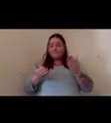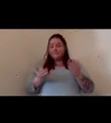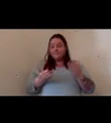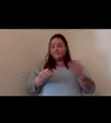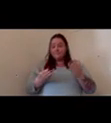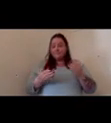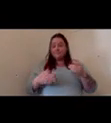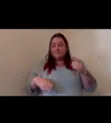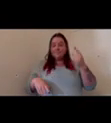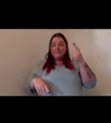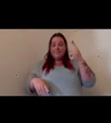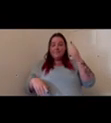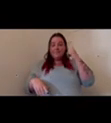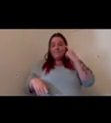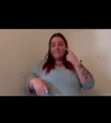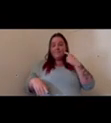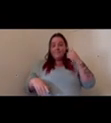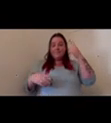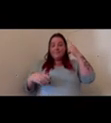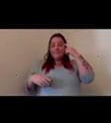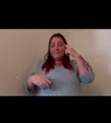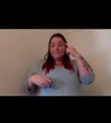I'm going to be talking about